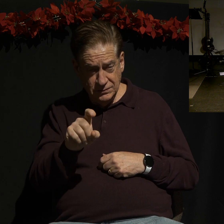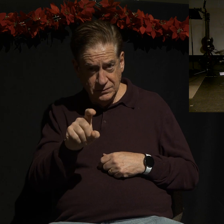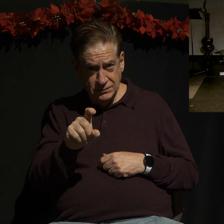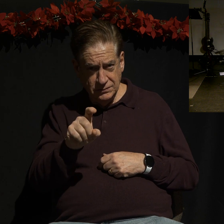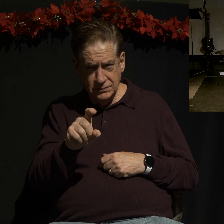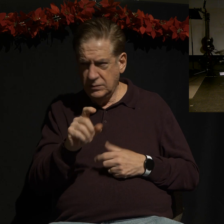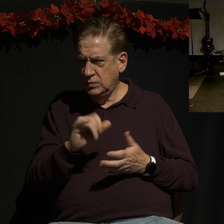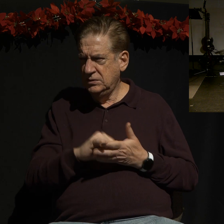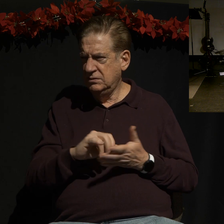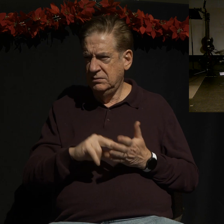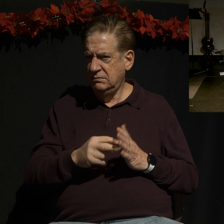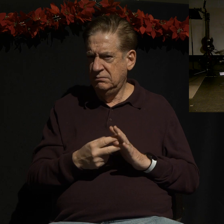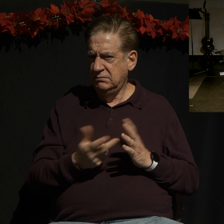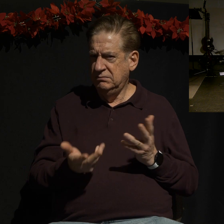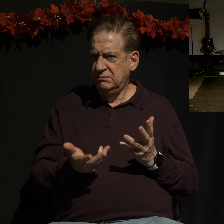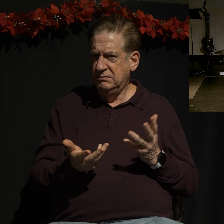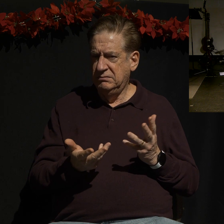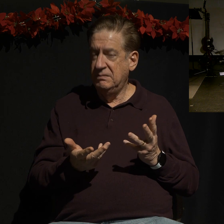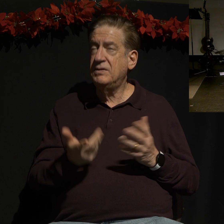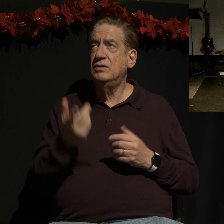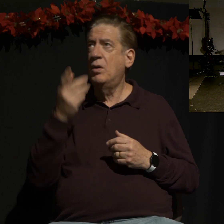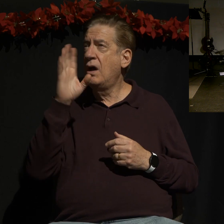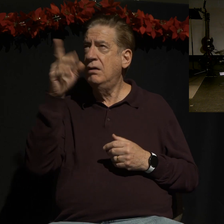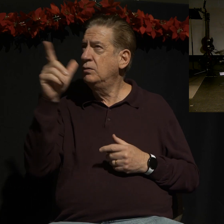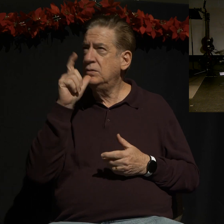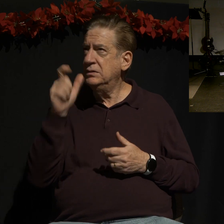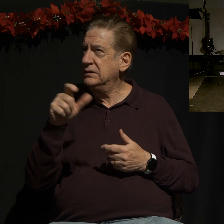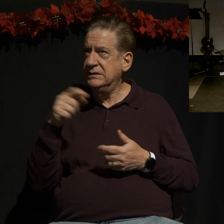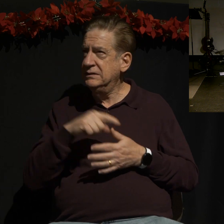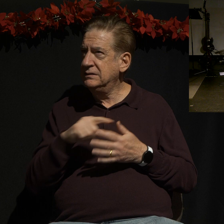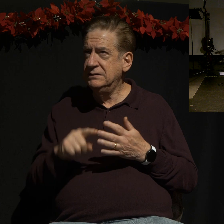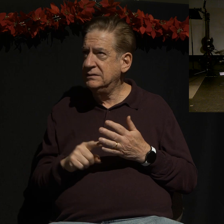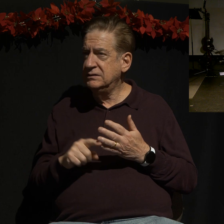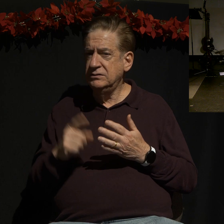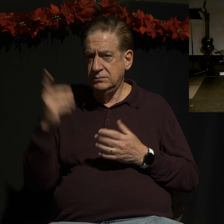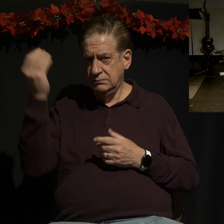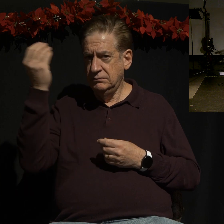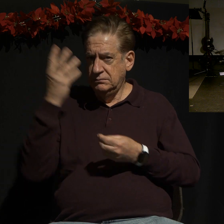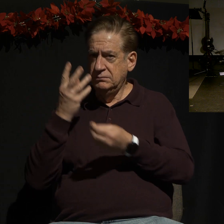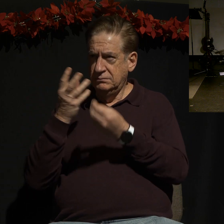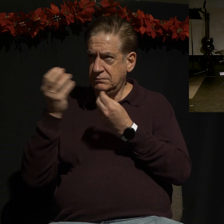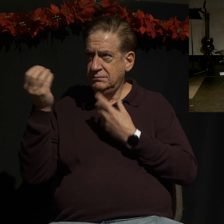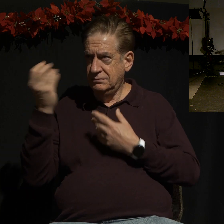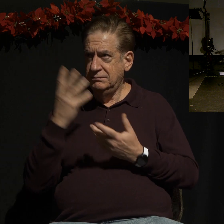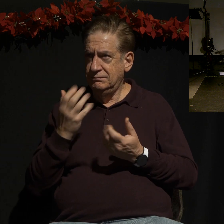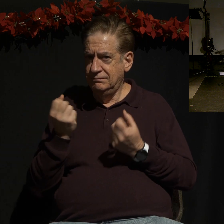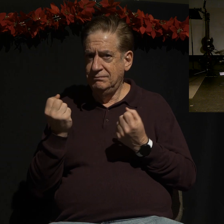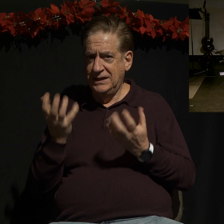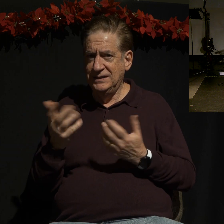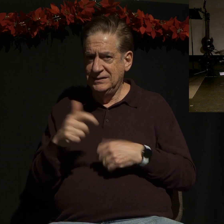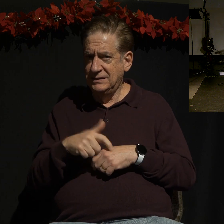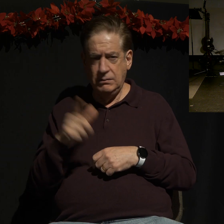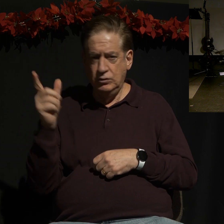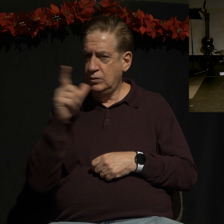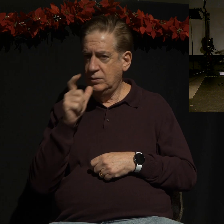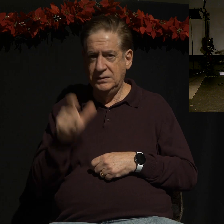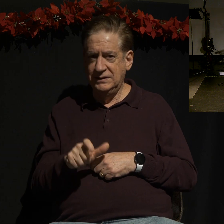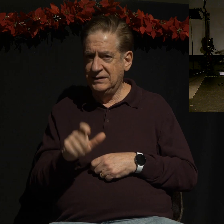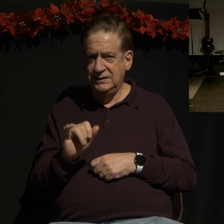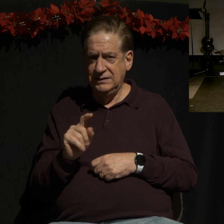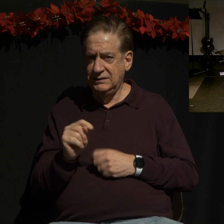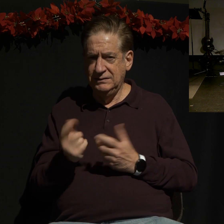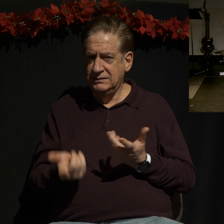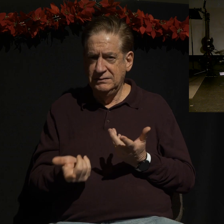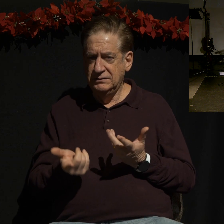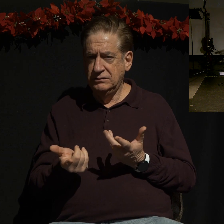Well, what does that mean? All right. So God, you don't need this. You're informing me multiple times here that you don't need it.